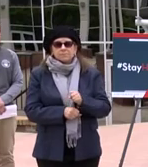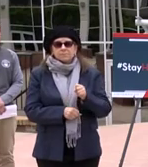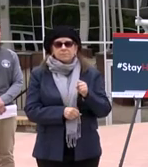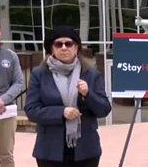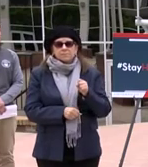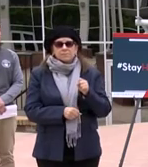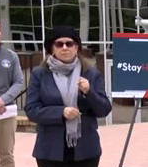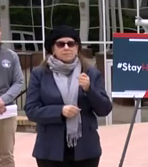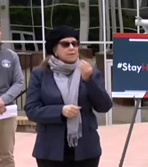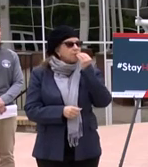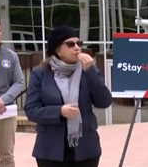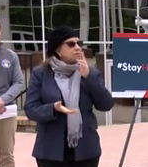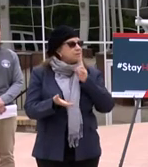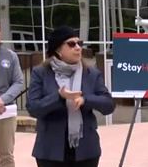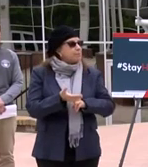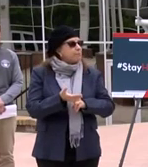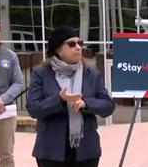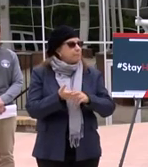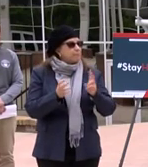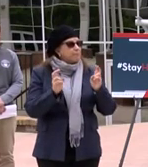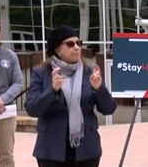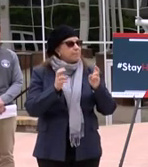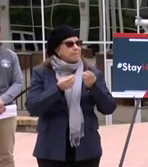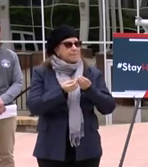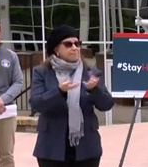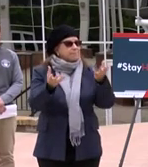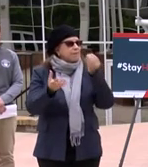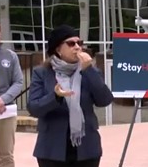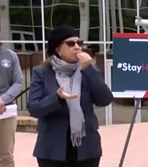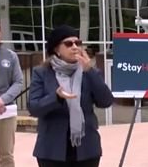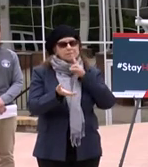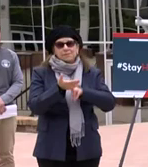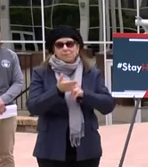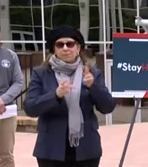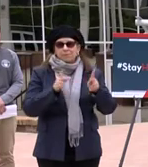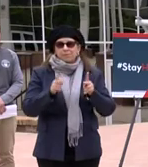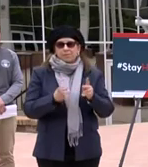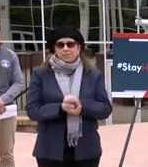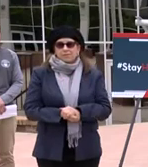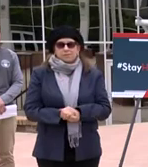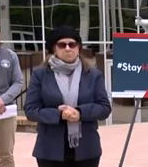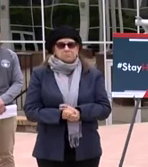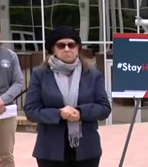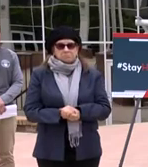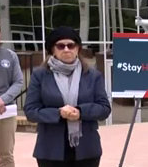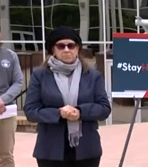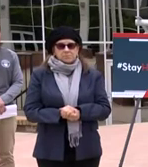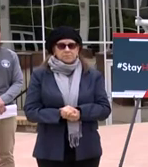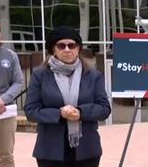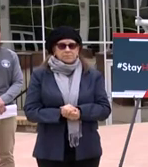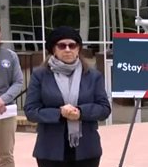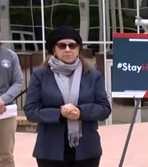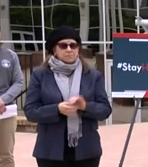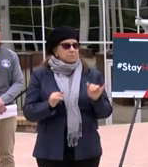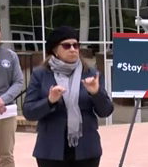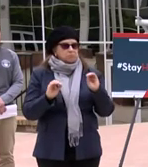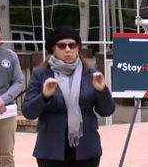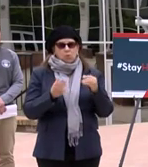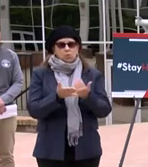don't situation think with that here? we have anything different to report on SNAP. One of the question has